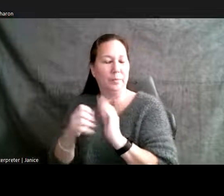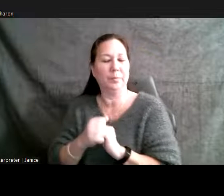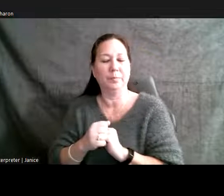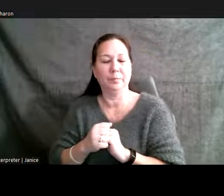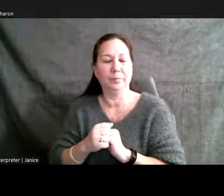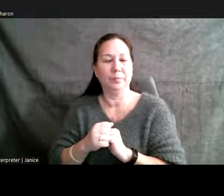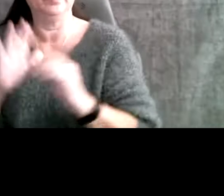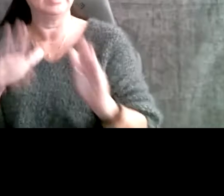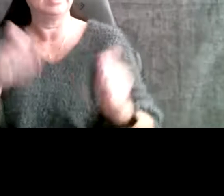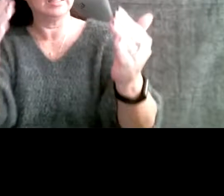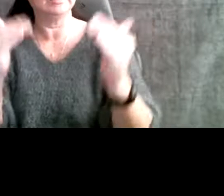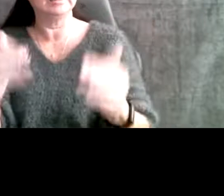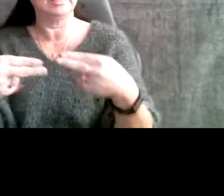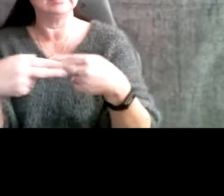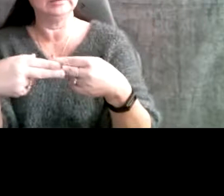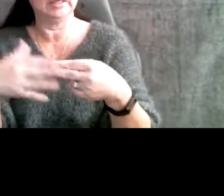next slide, please, Val.